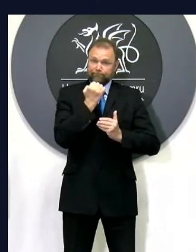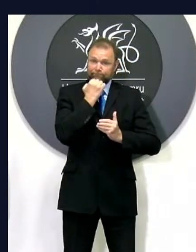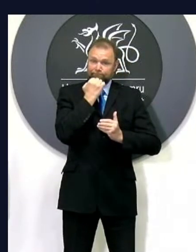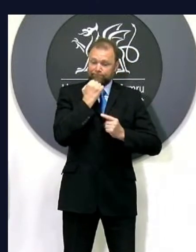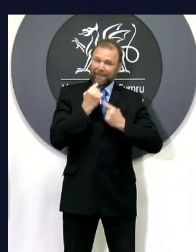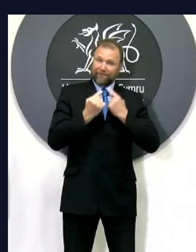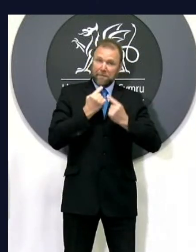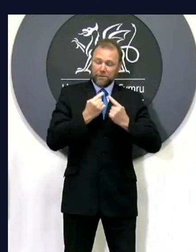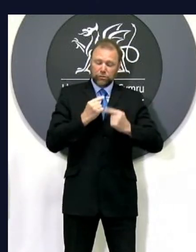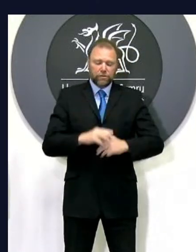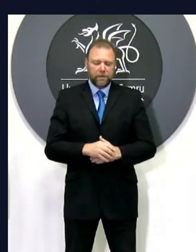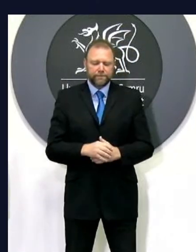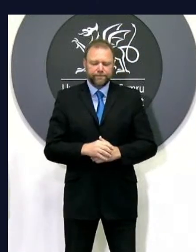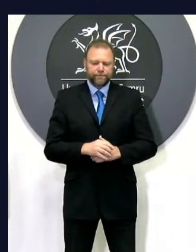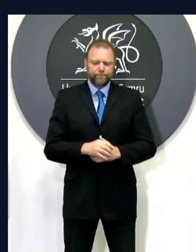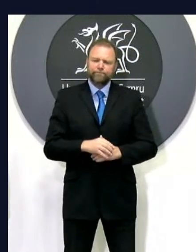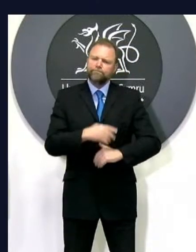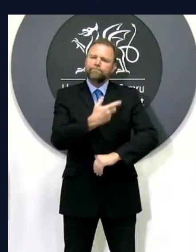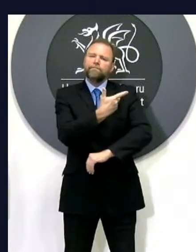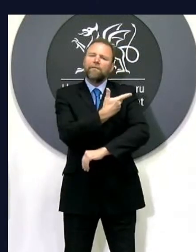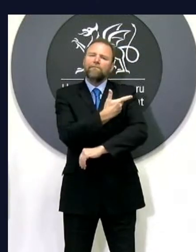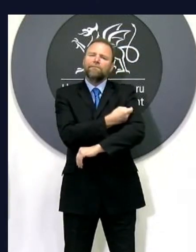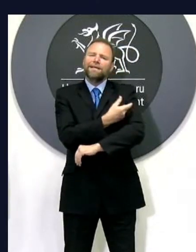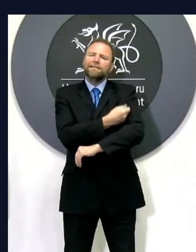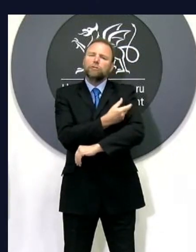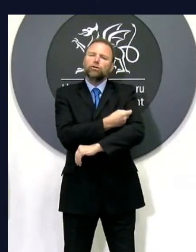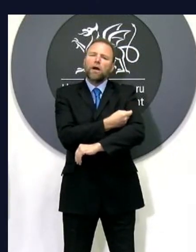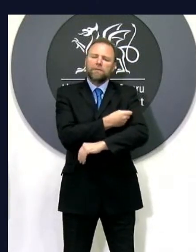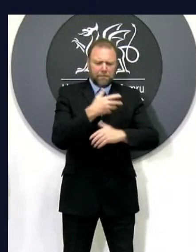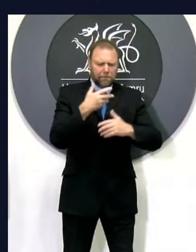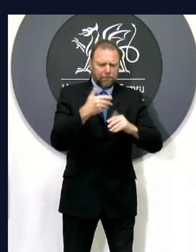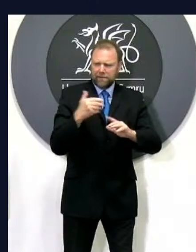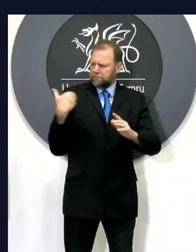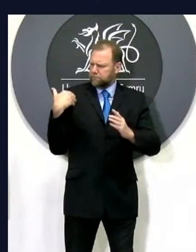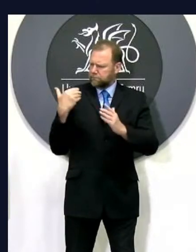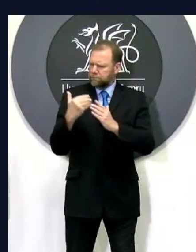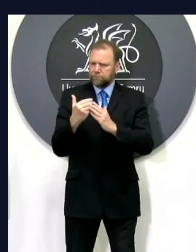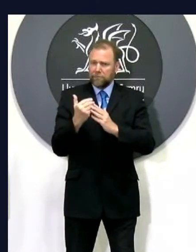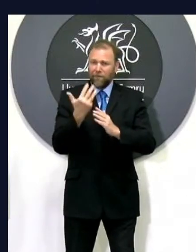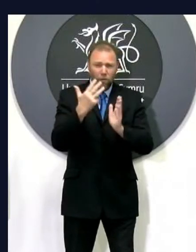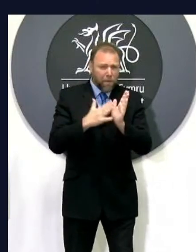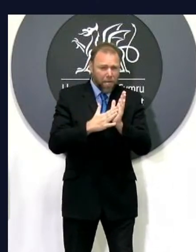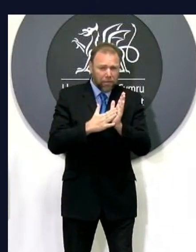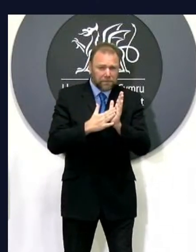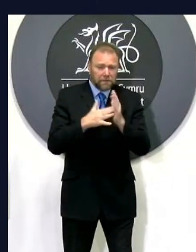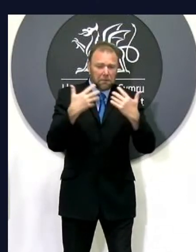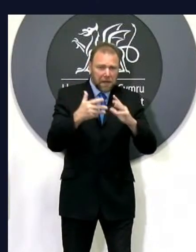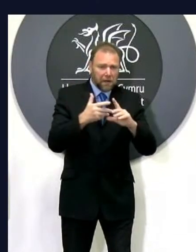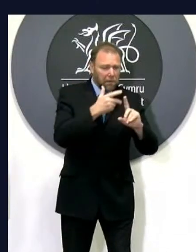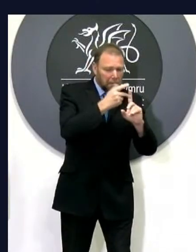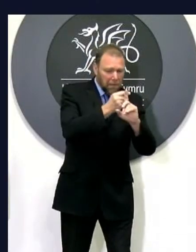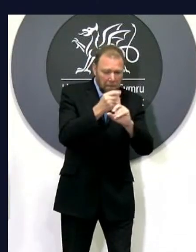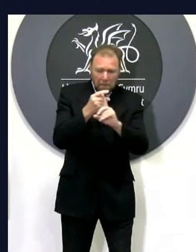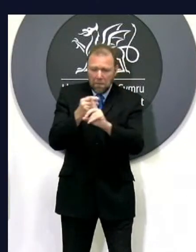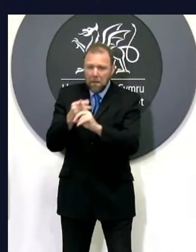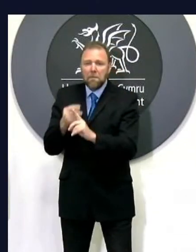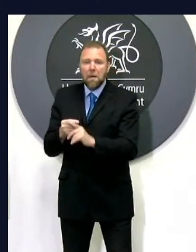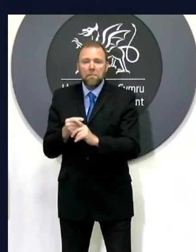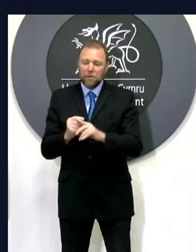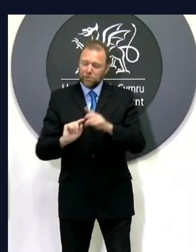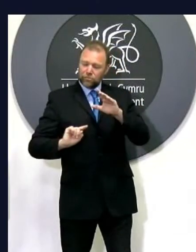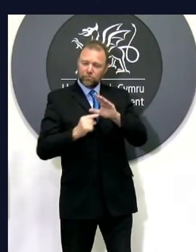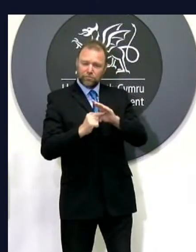vaccination and how we have used the last 4 months to vaccinate as many people as possible in the top 9